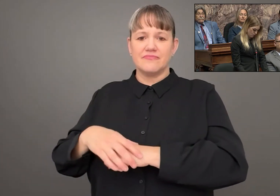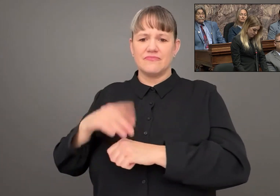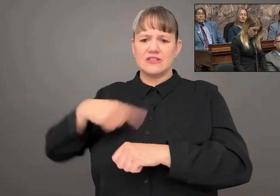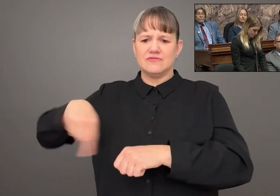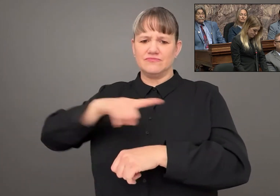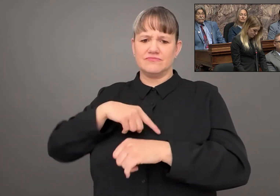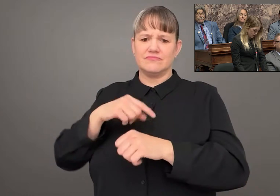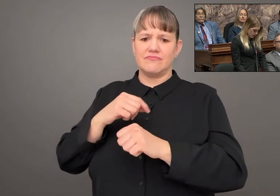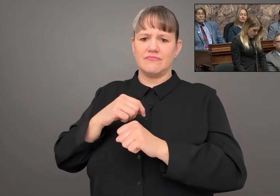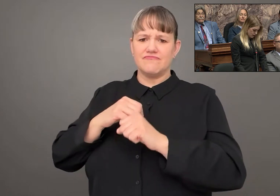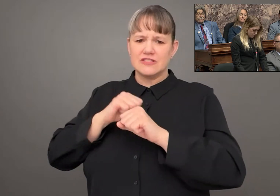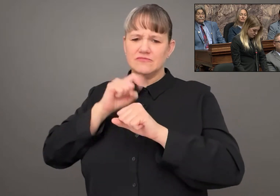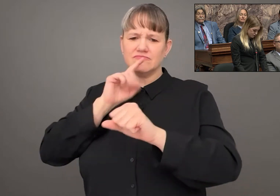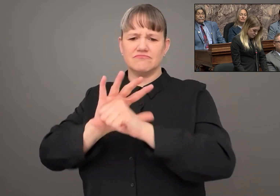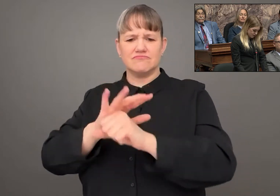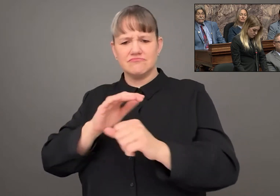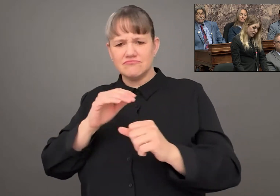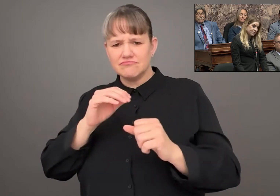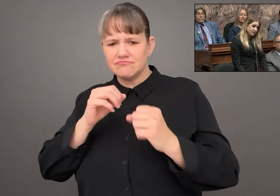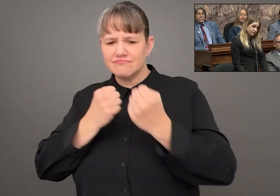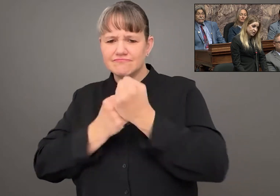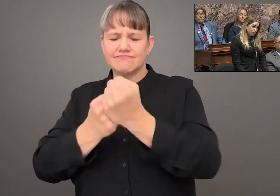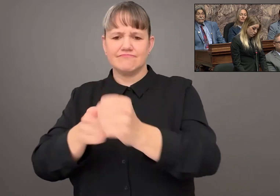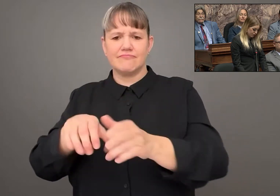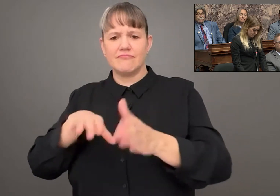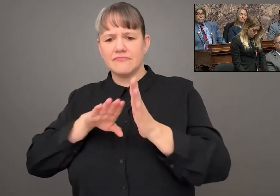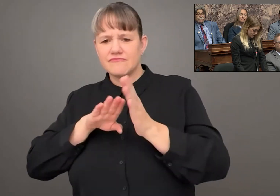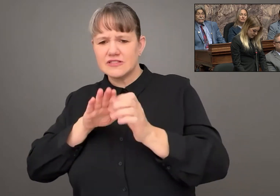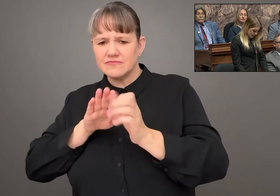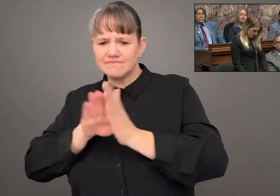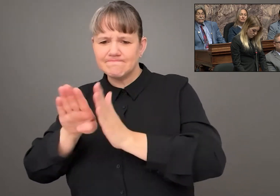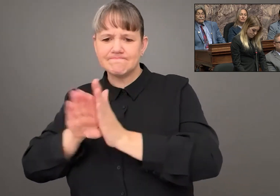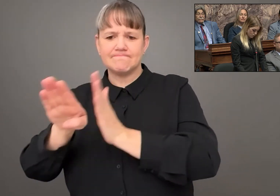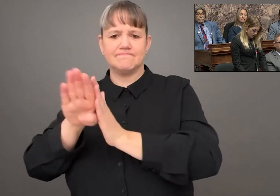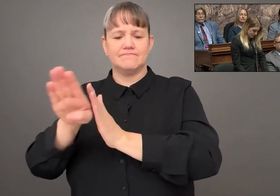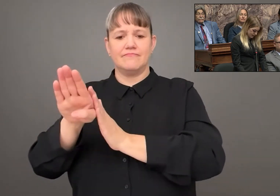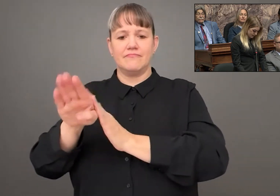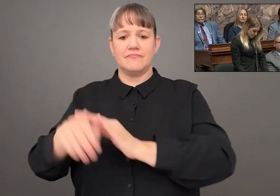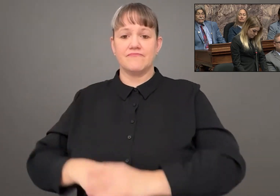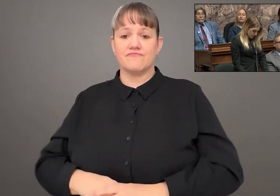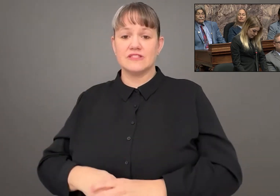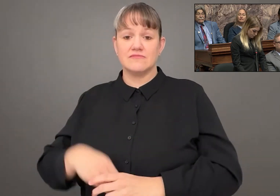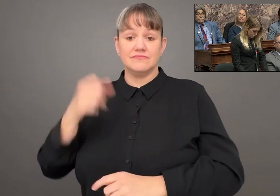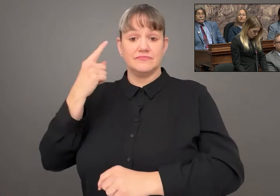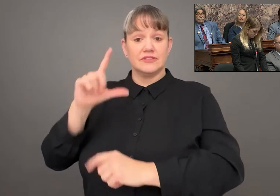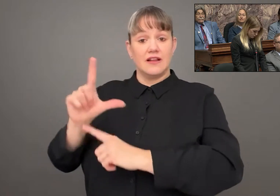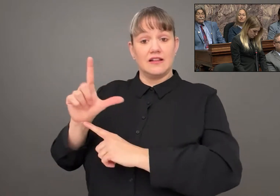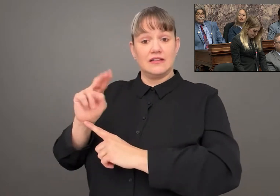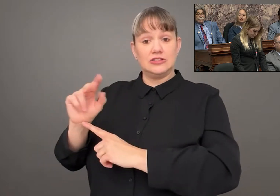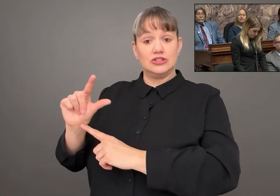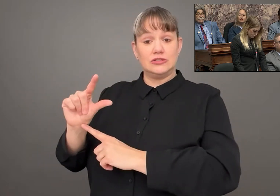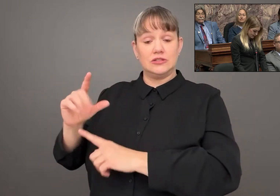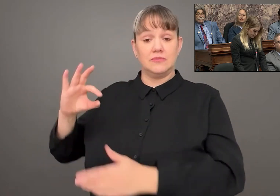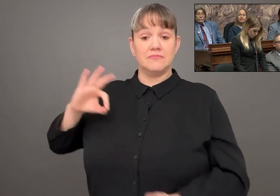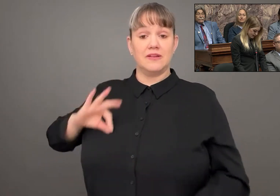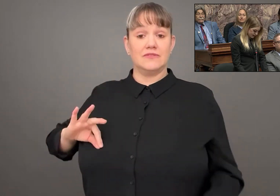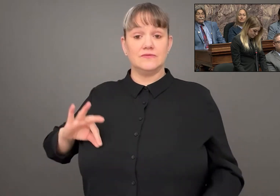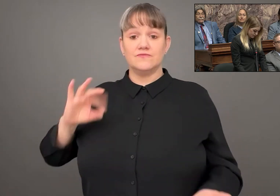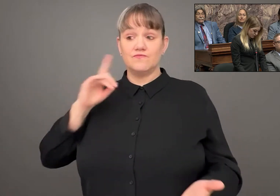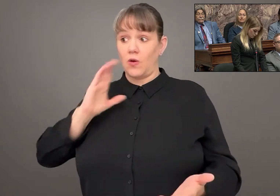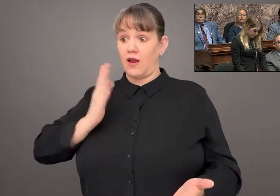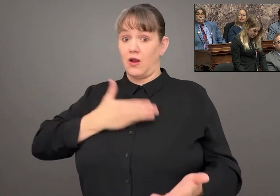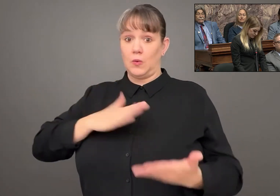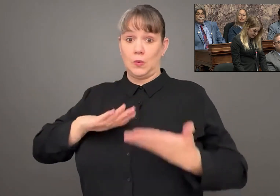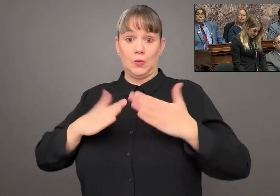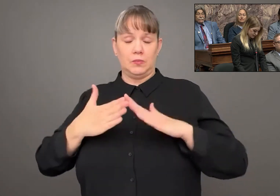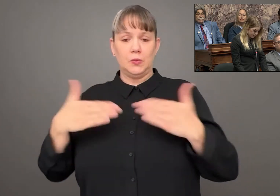milestone possible. Mr. Speaker, the benefits of this project for Skeena cannot be overstated. It has brought jobs to our region, created training and